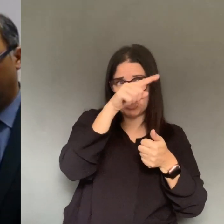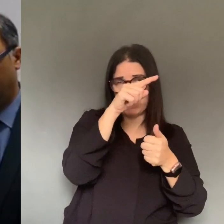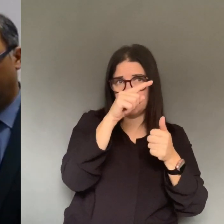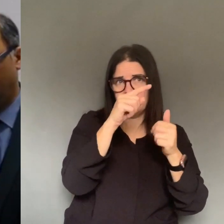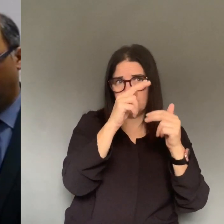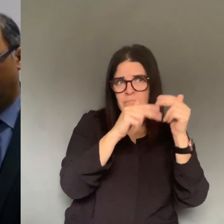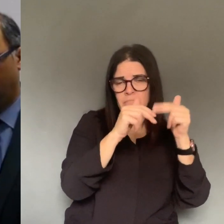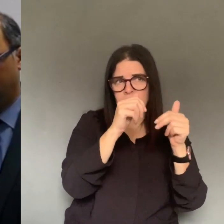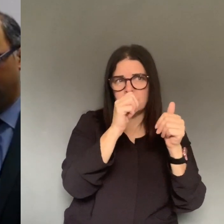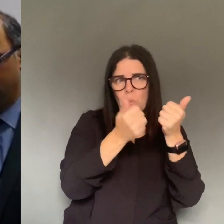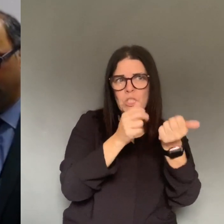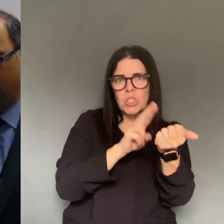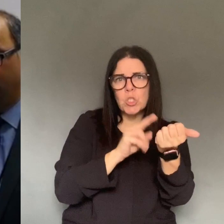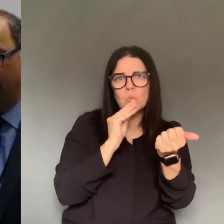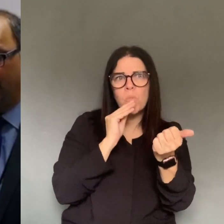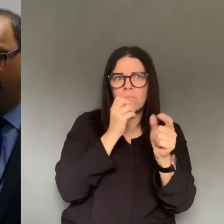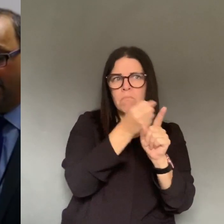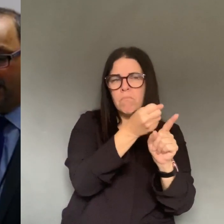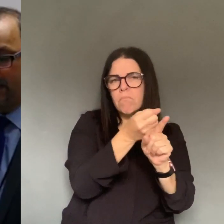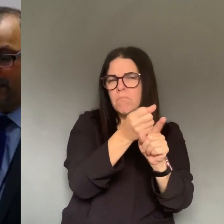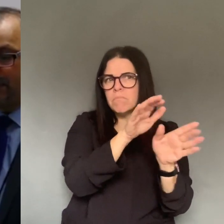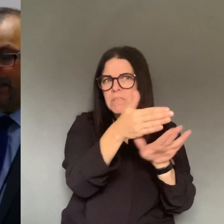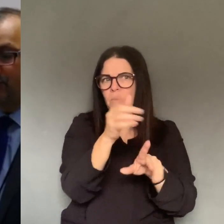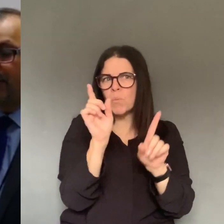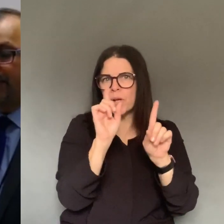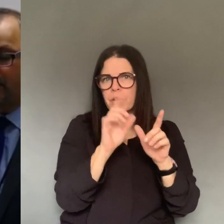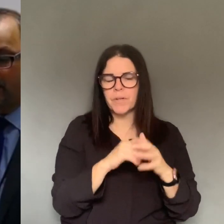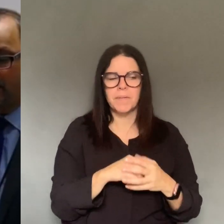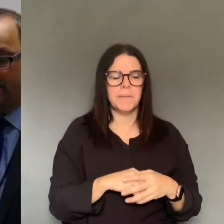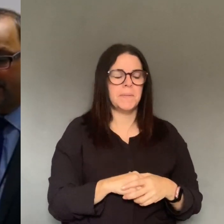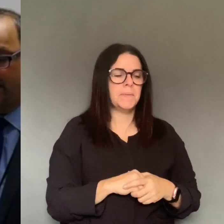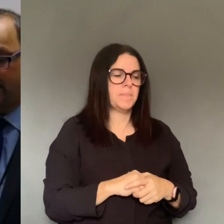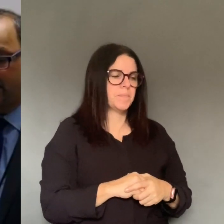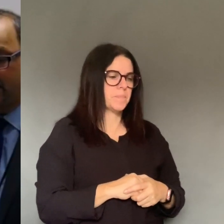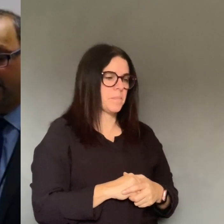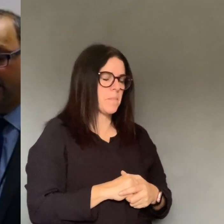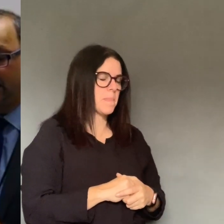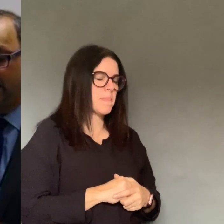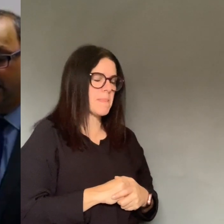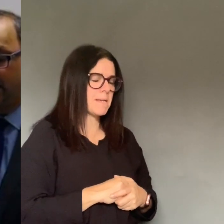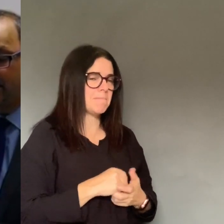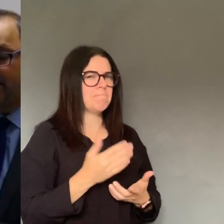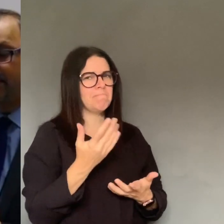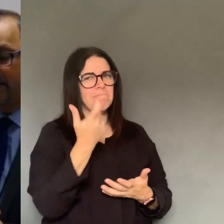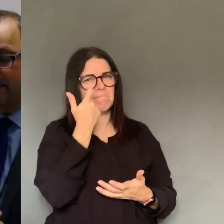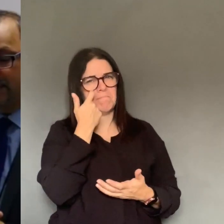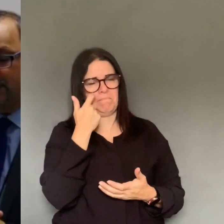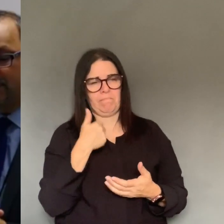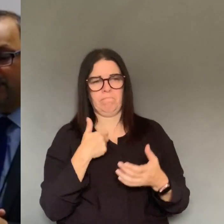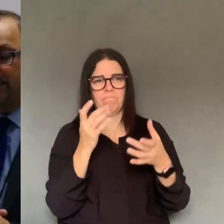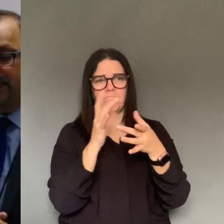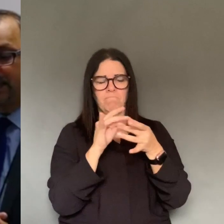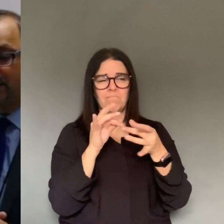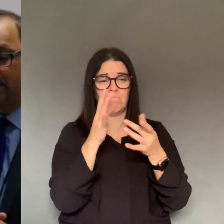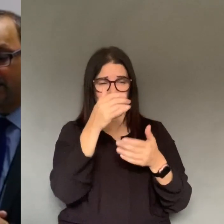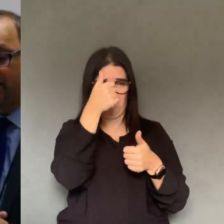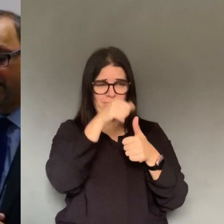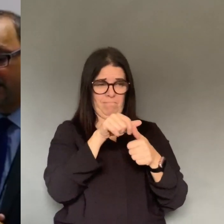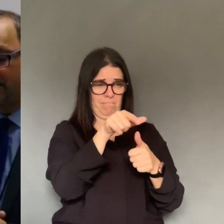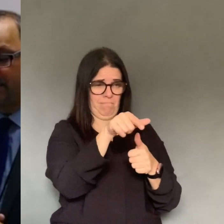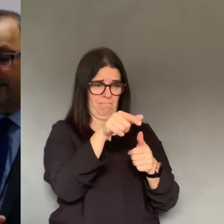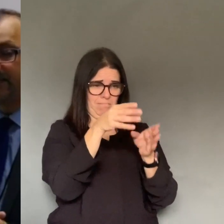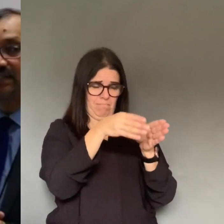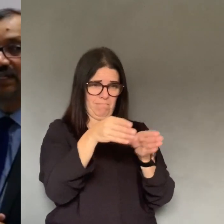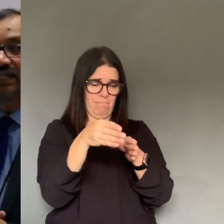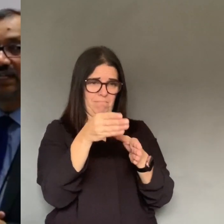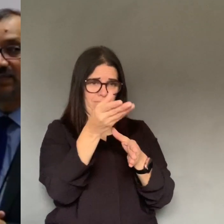that all these we try to respect the privacy of these individuals and honor the privacy